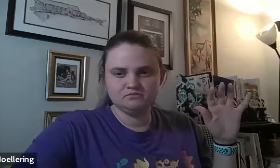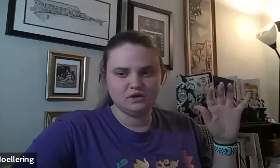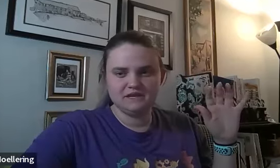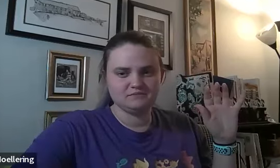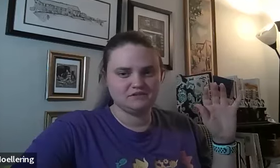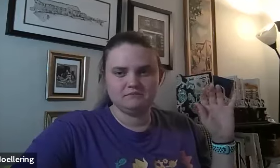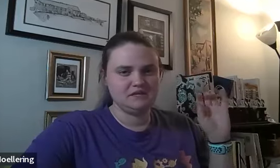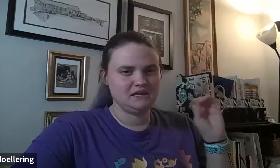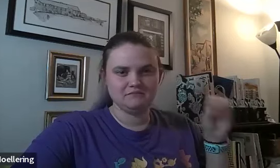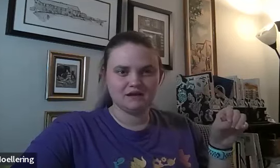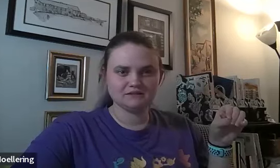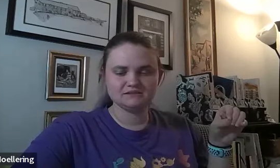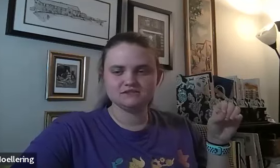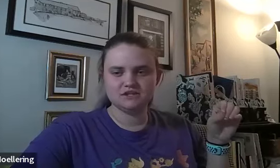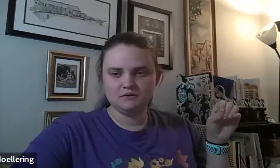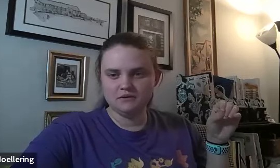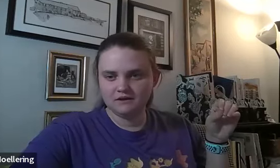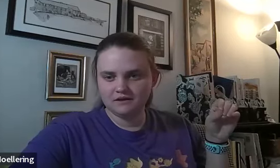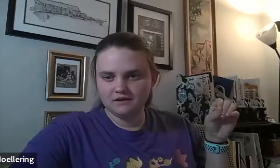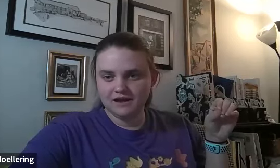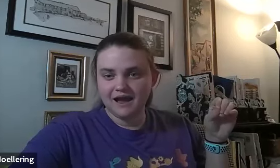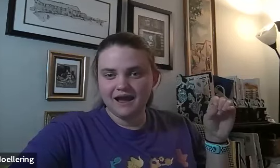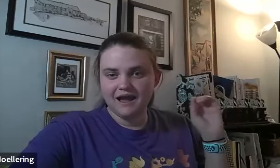Wouldn't make as much of a big impact. So